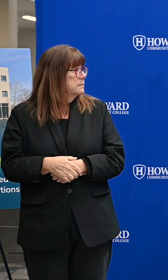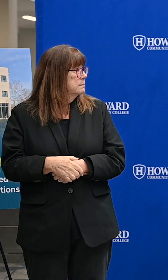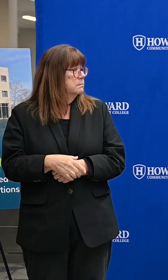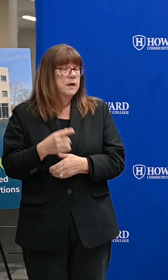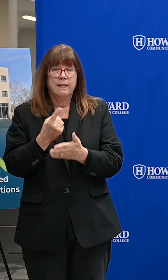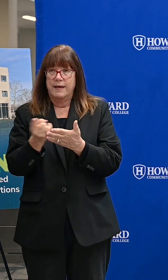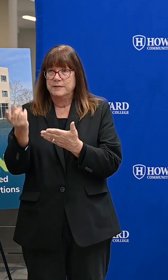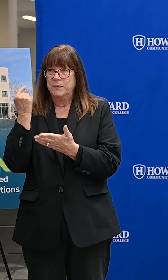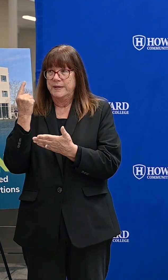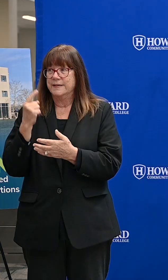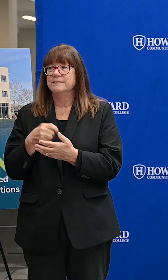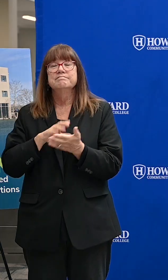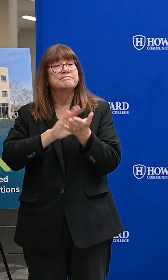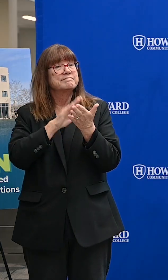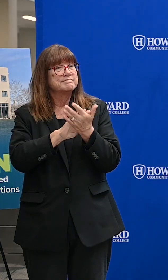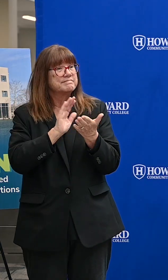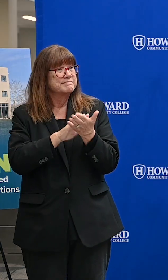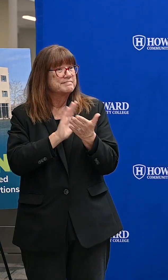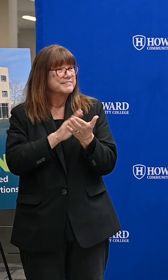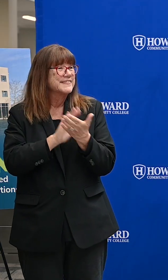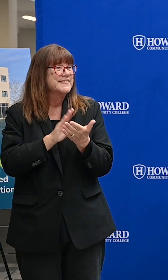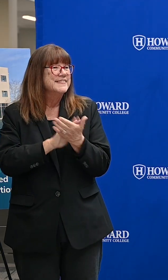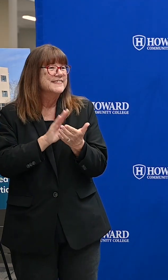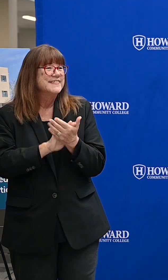a week ago, and